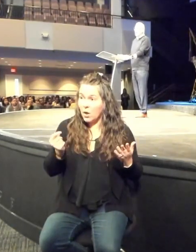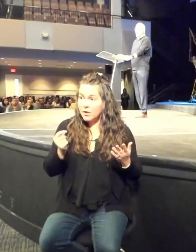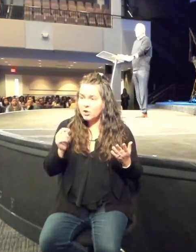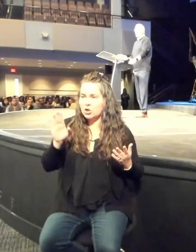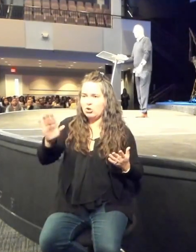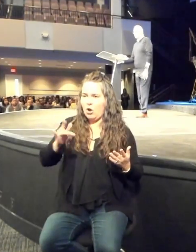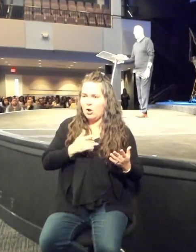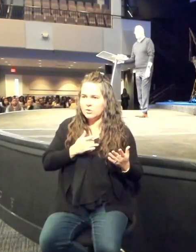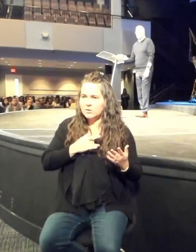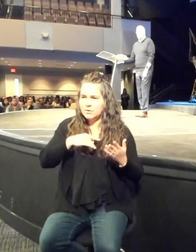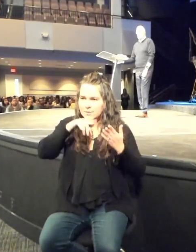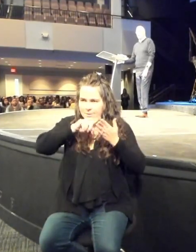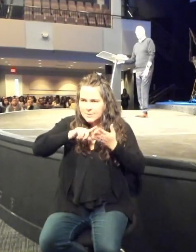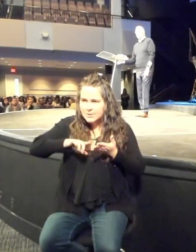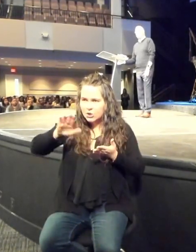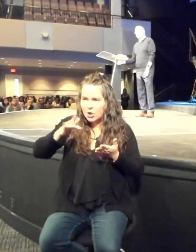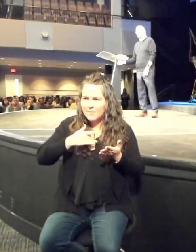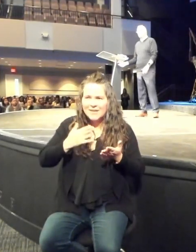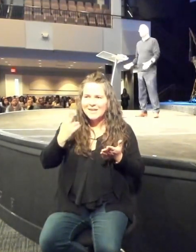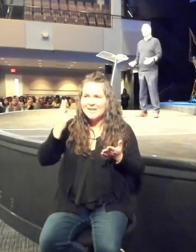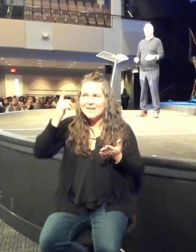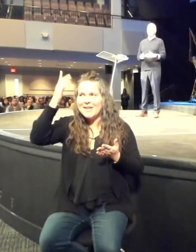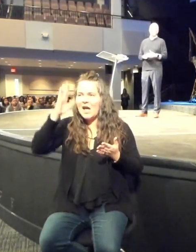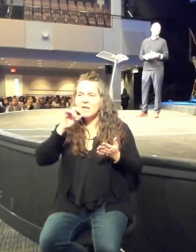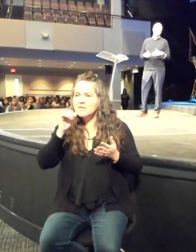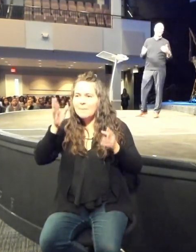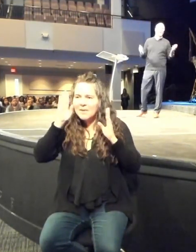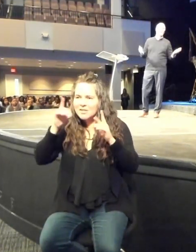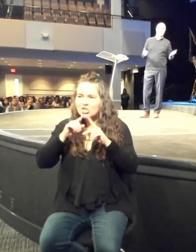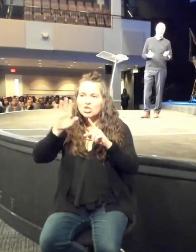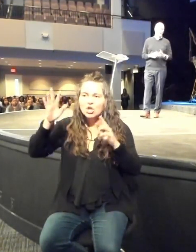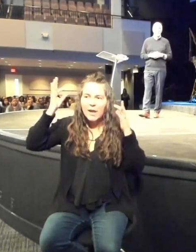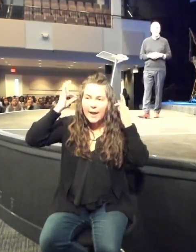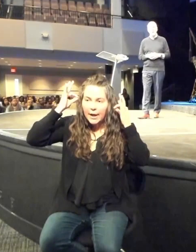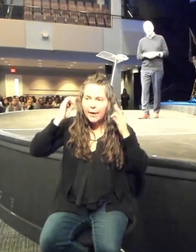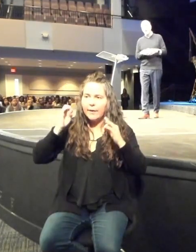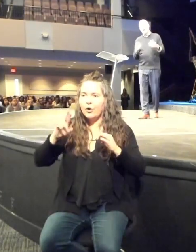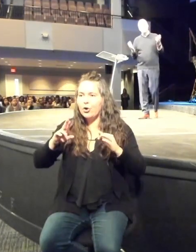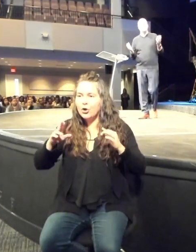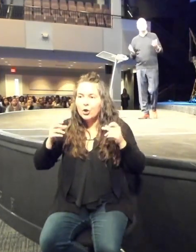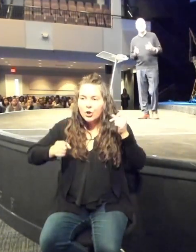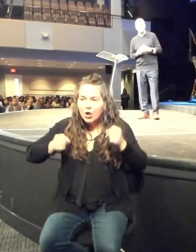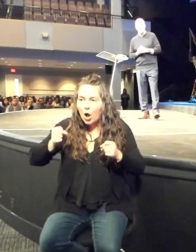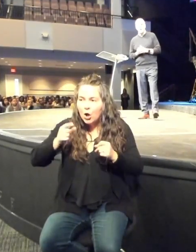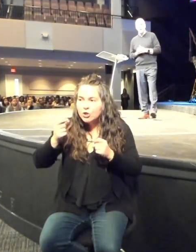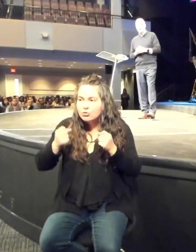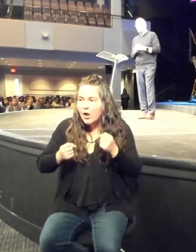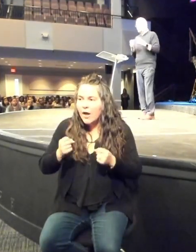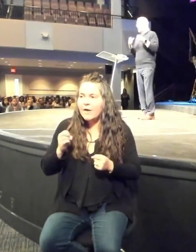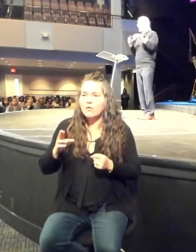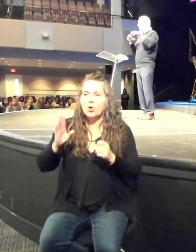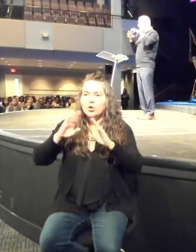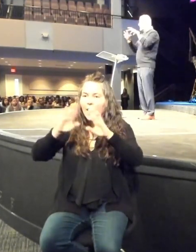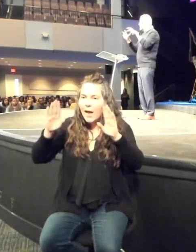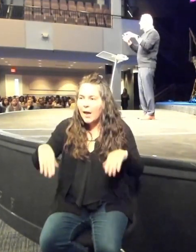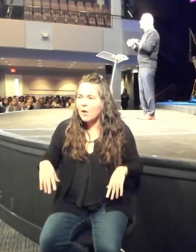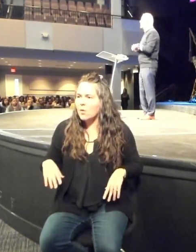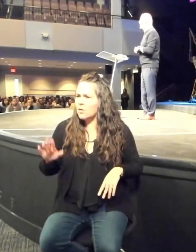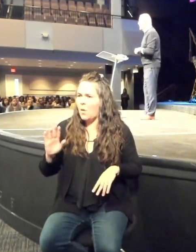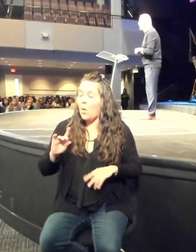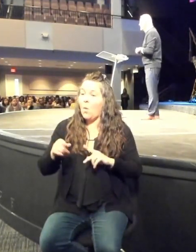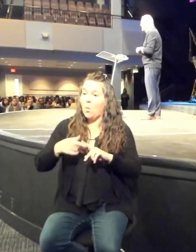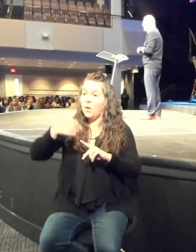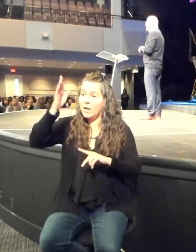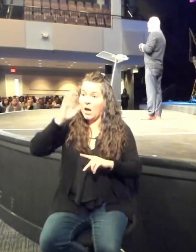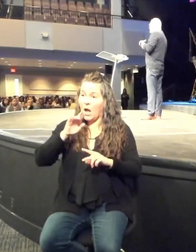not paying attention to your hairdo or the clothes you're wearing or the car you're driving or the house that you live in. When God looks at you and